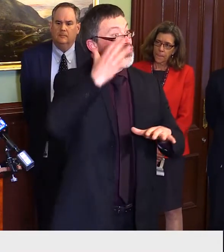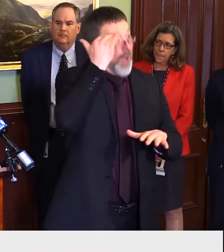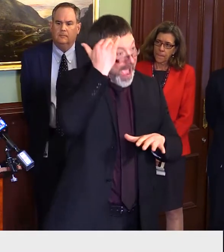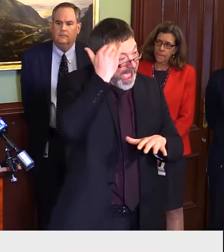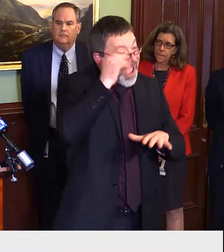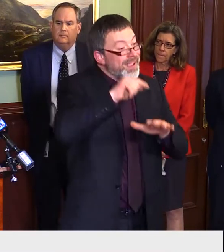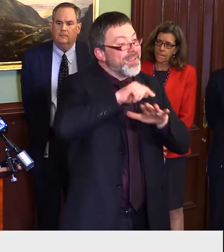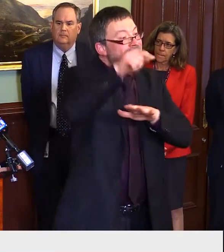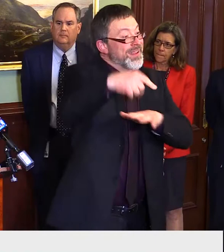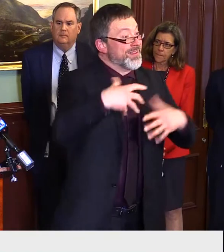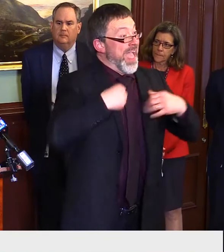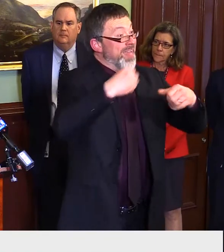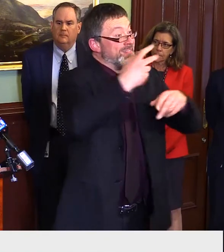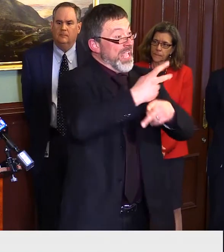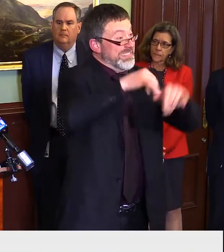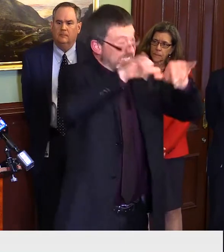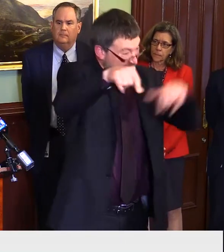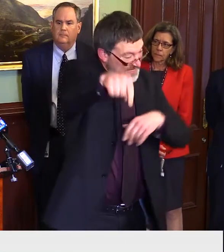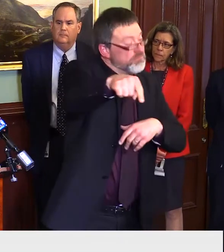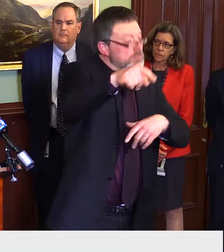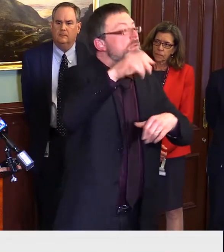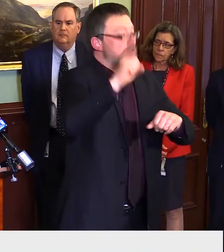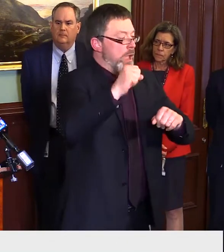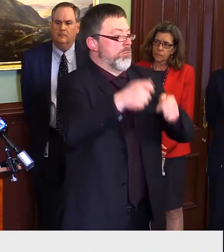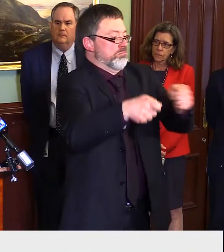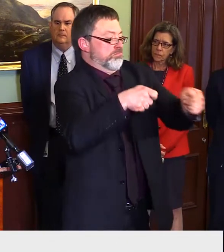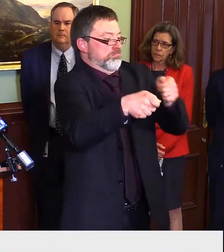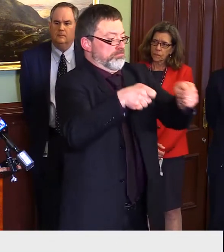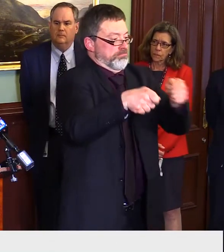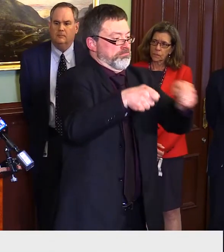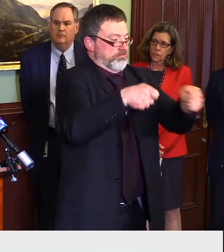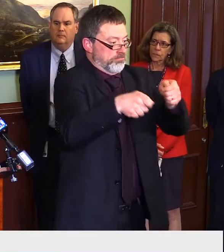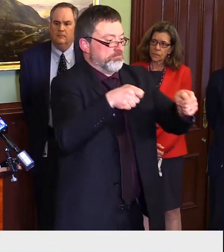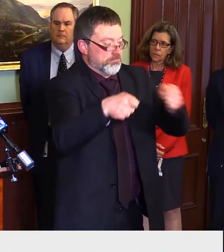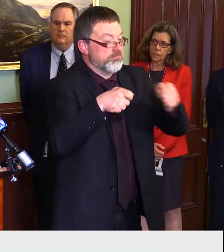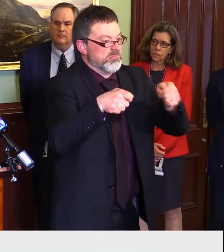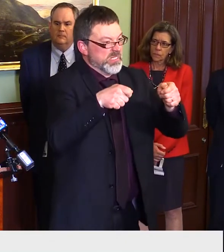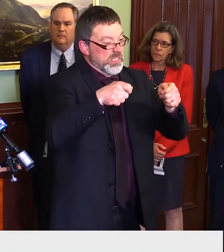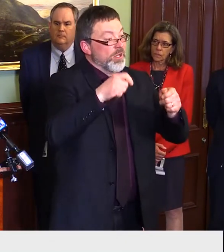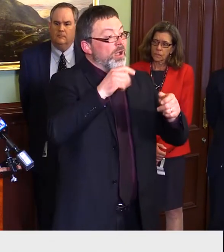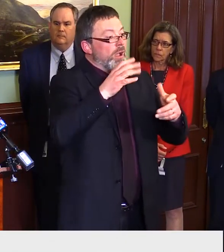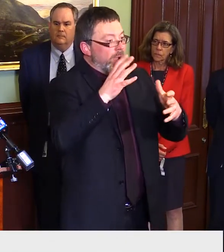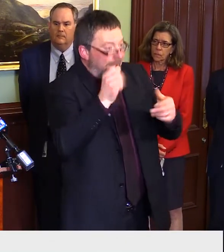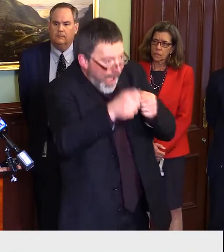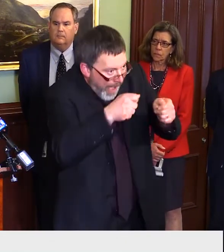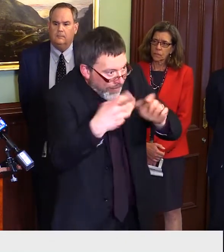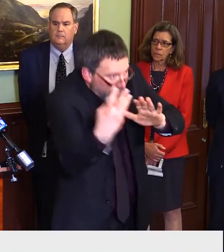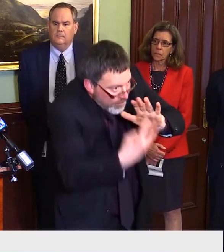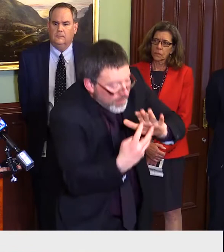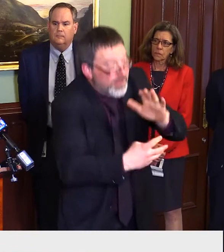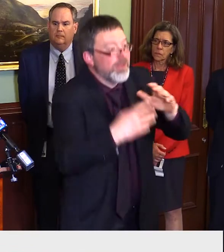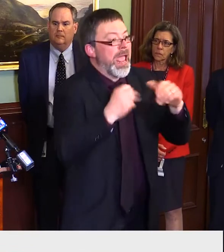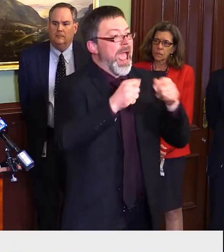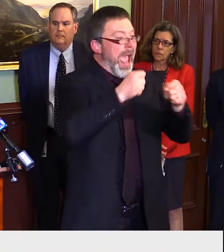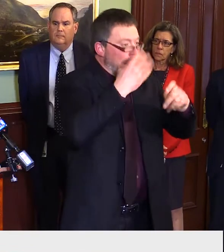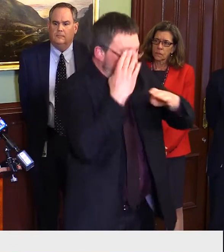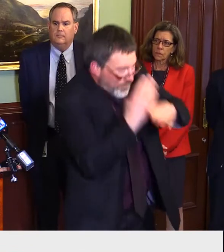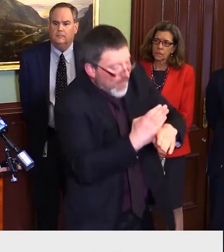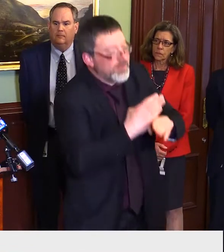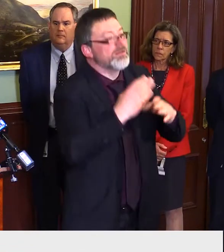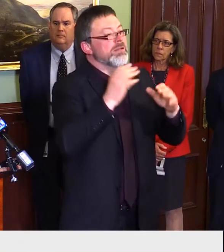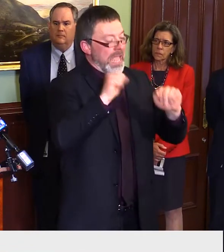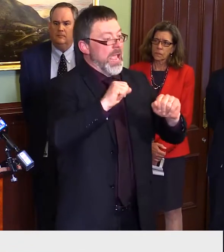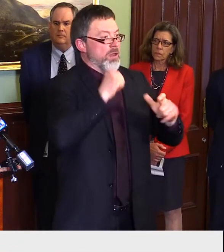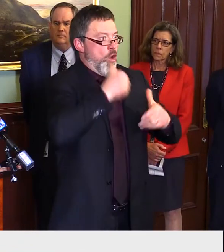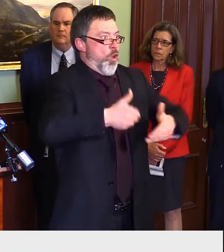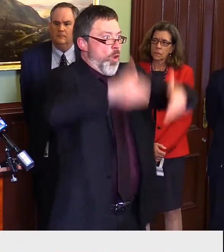focus at DALE remains on prevention. Because of the enhanced risk to those populations receiving long-term care, the governor has announced